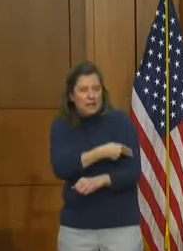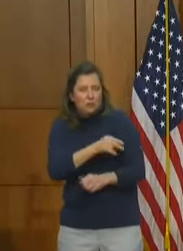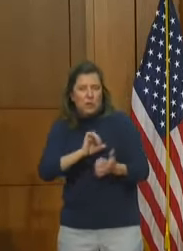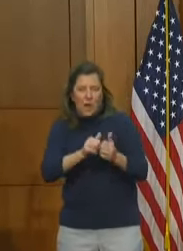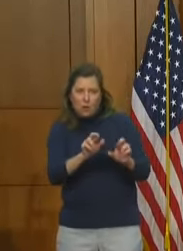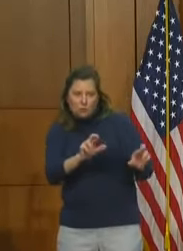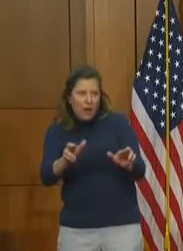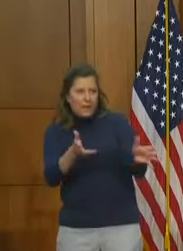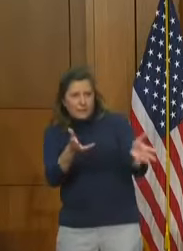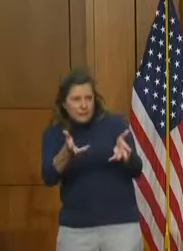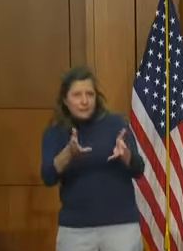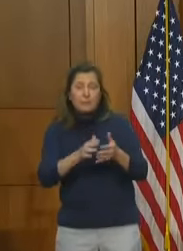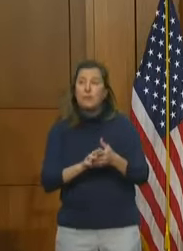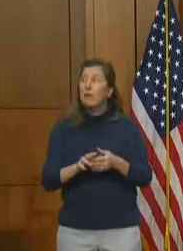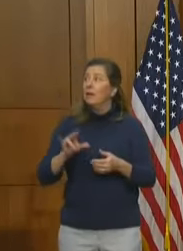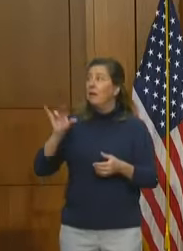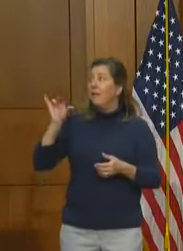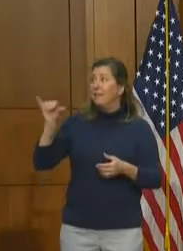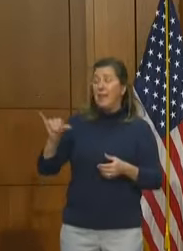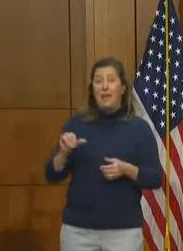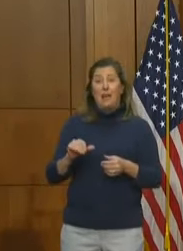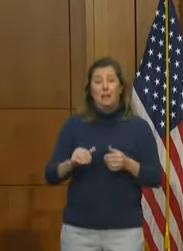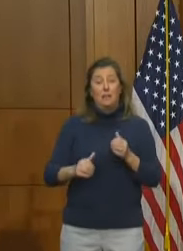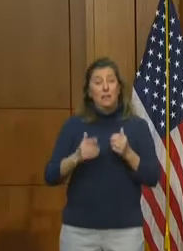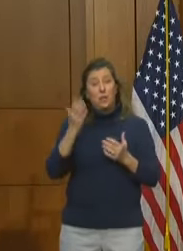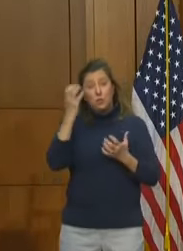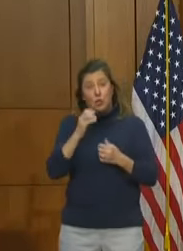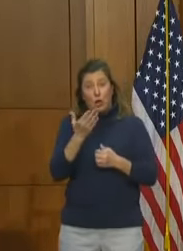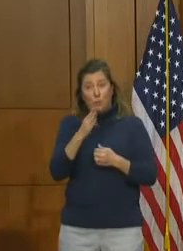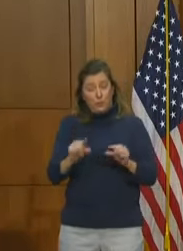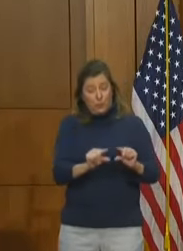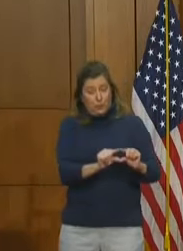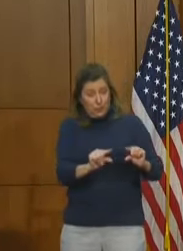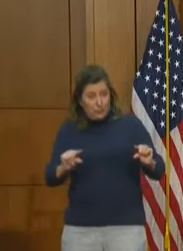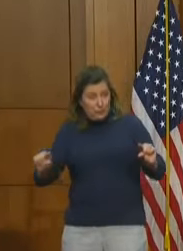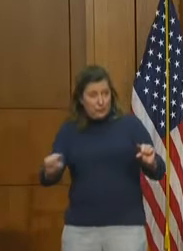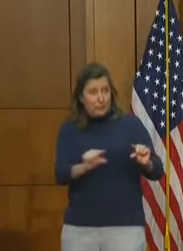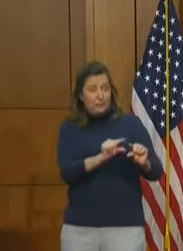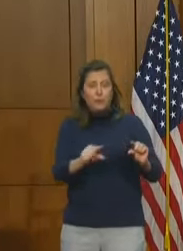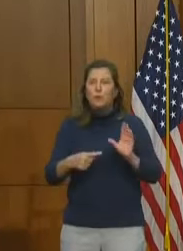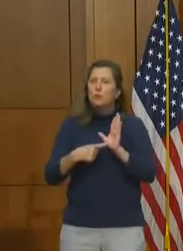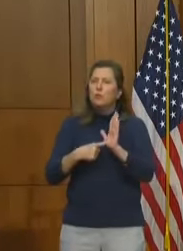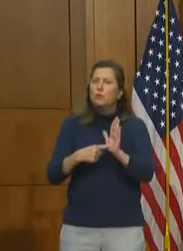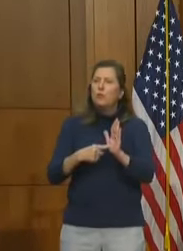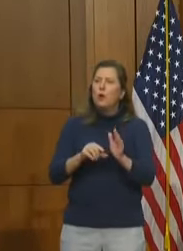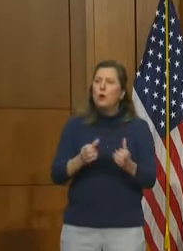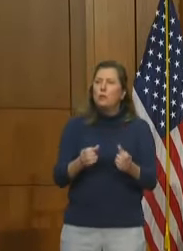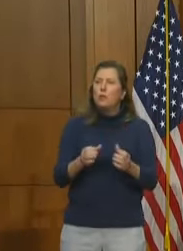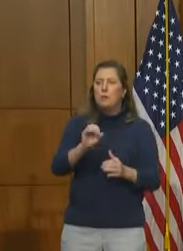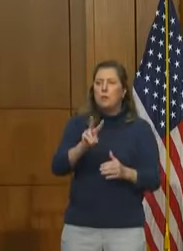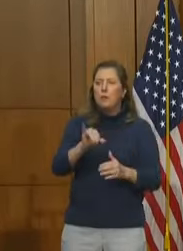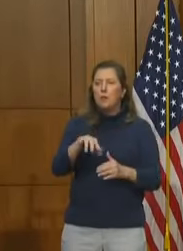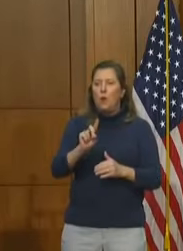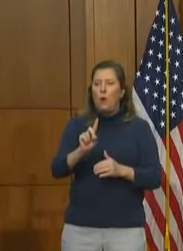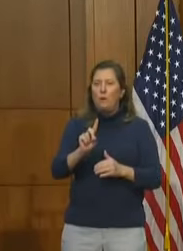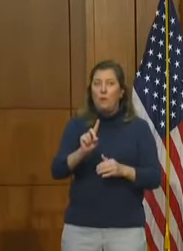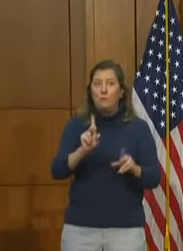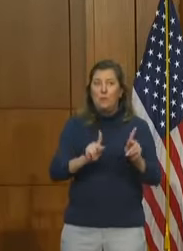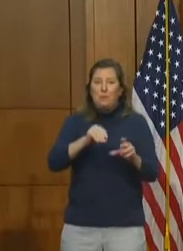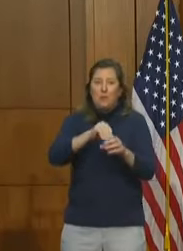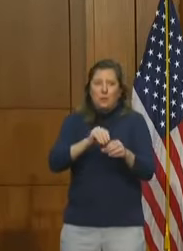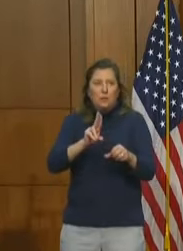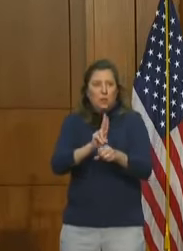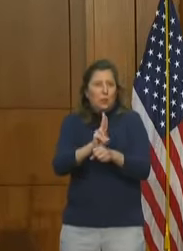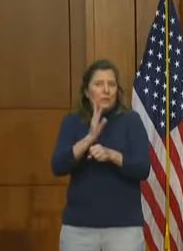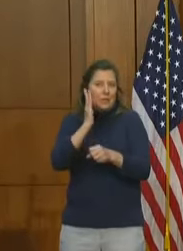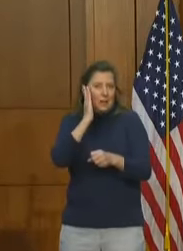capacity. On this chart, the darkest blue at the bottom of how many COVID patients are in hospital